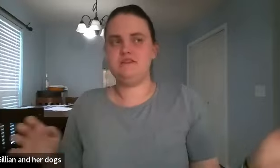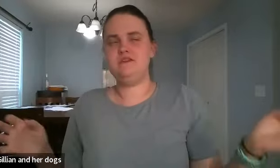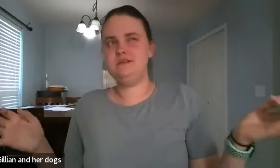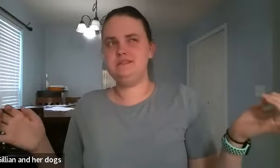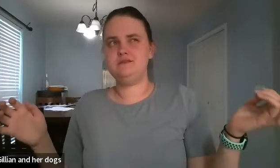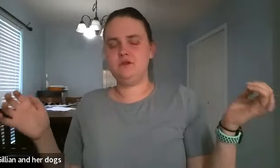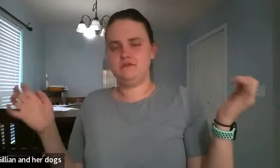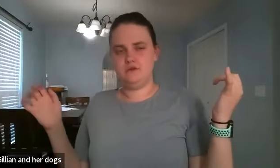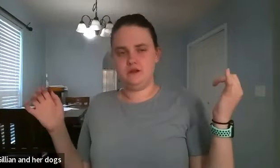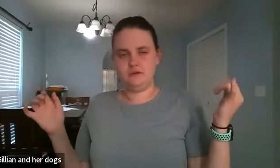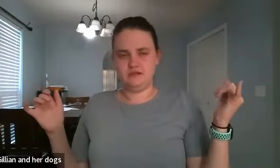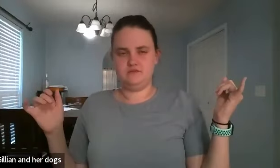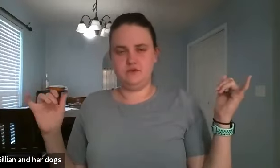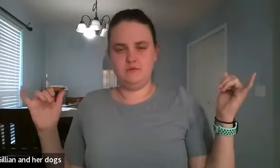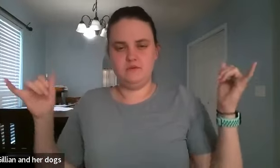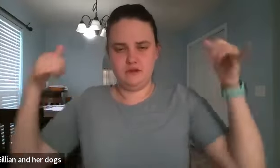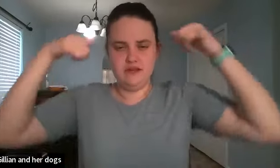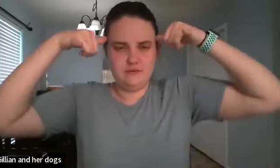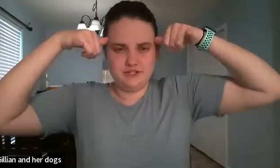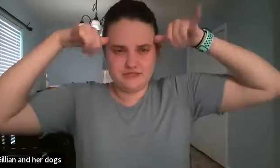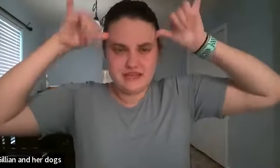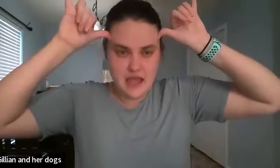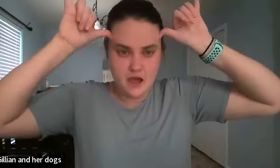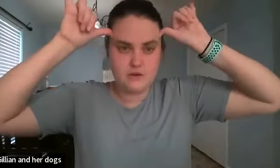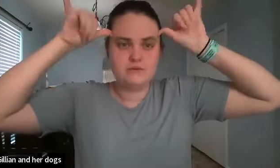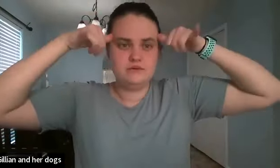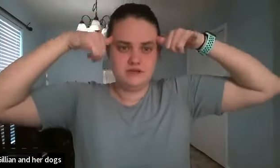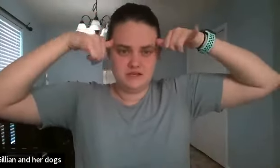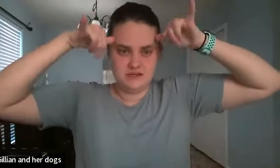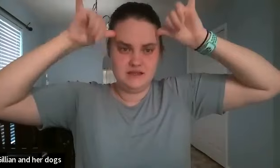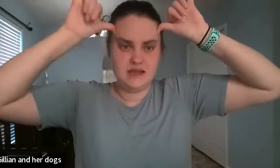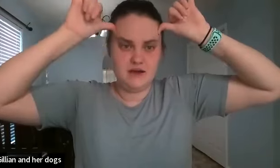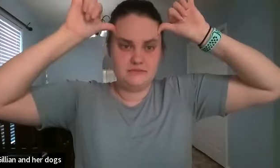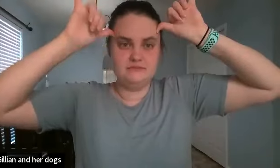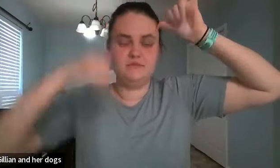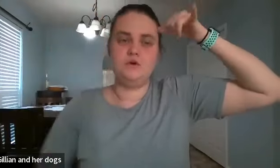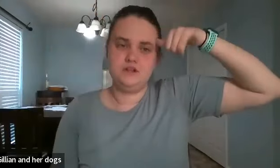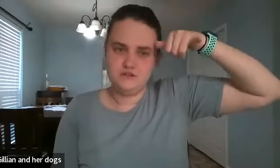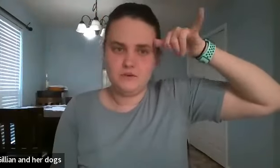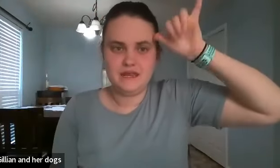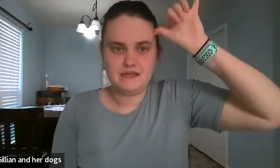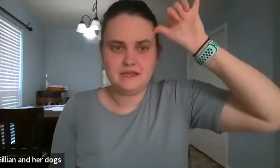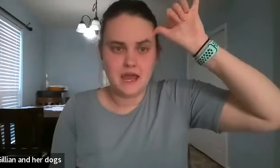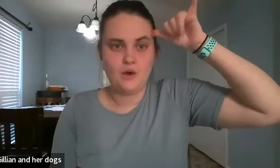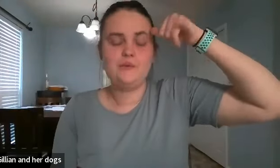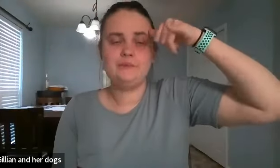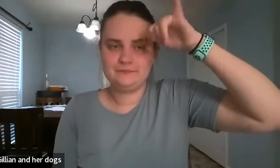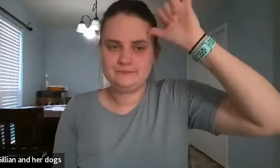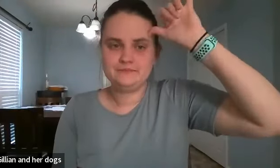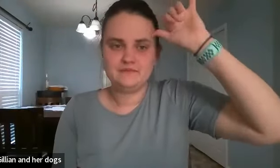which I think we did with our food at one point, which is cow. Cow. Or you can do the one-handed cow.